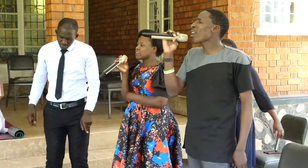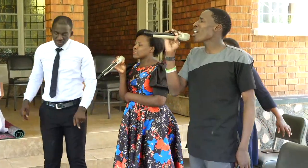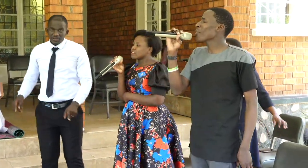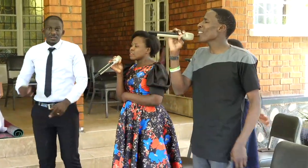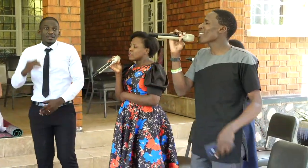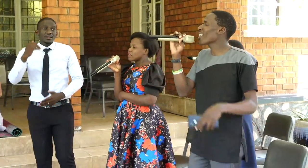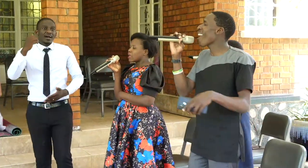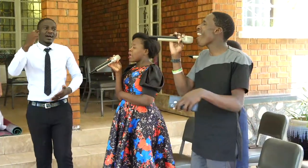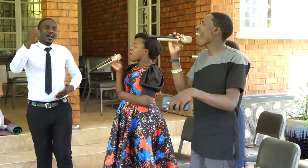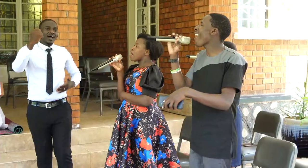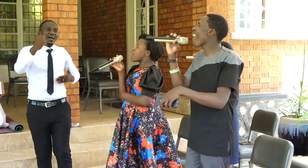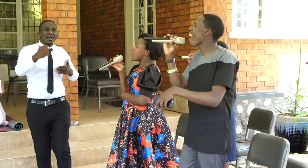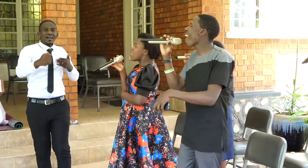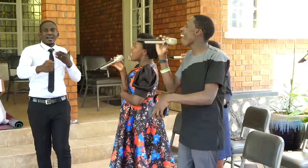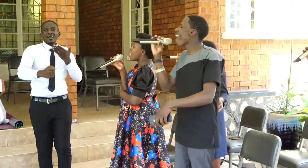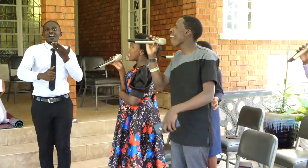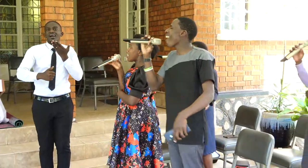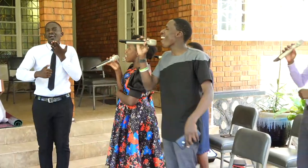peace. Amen.